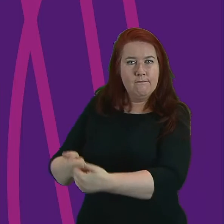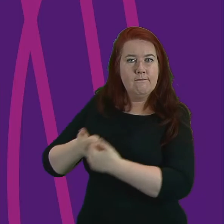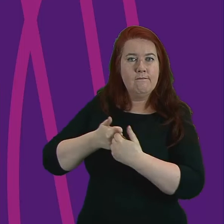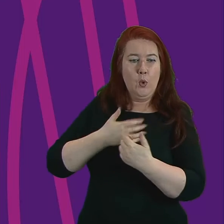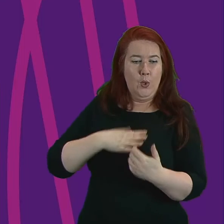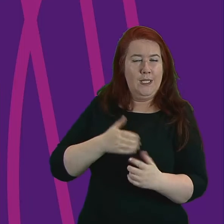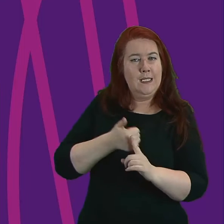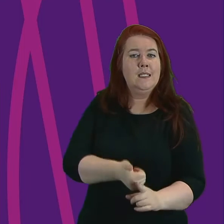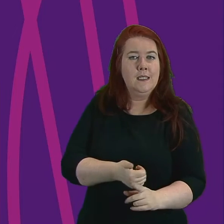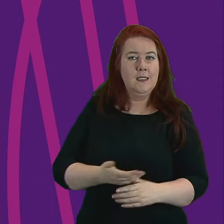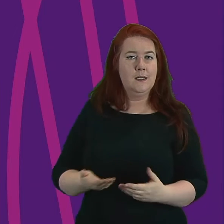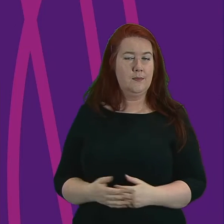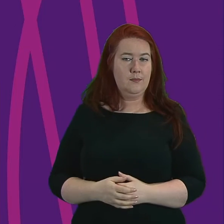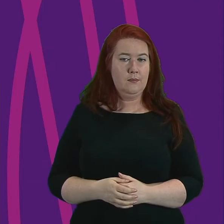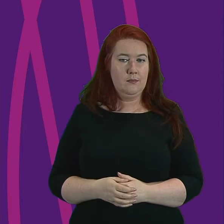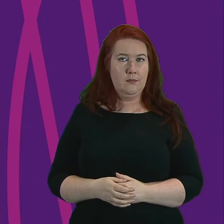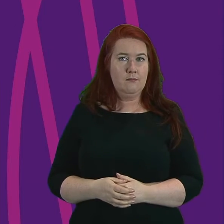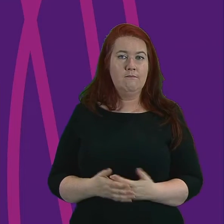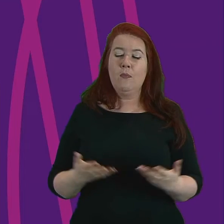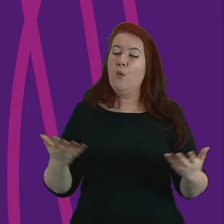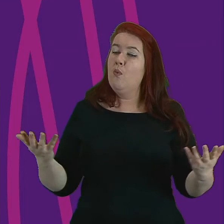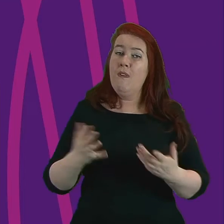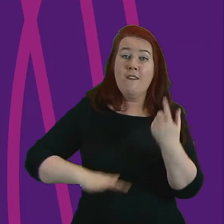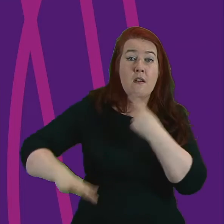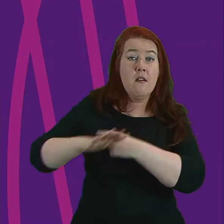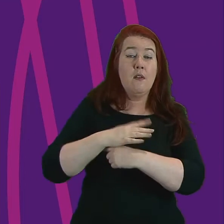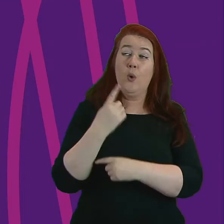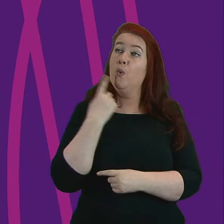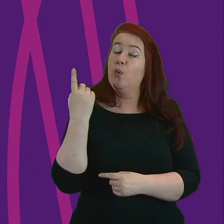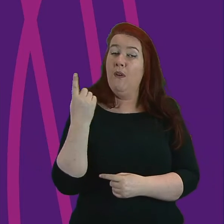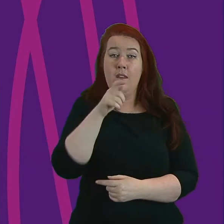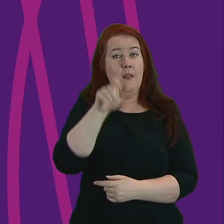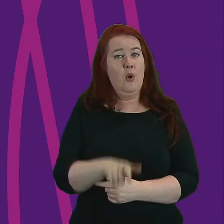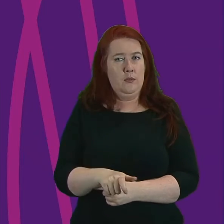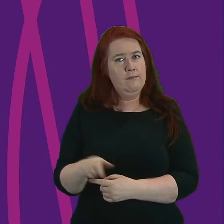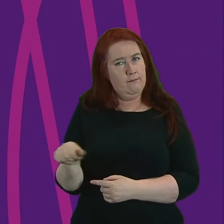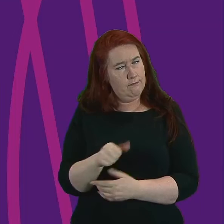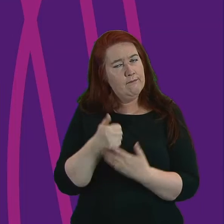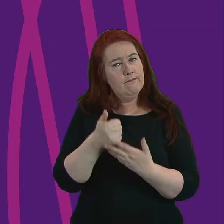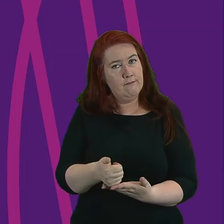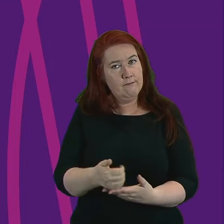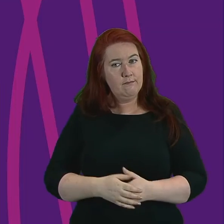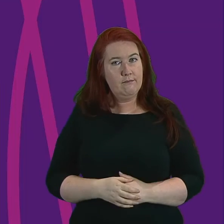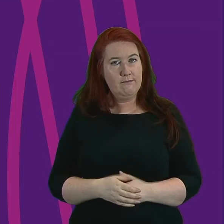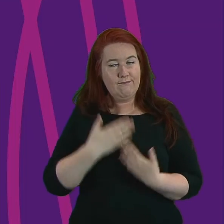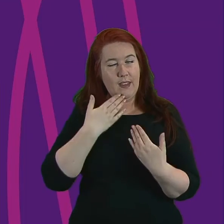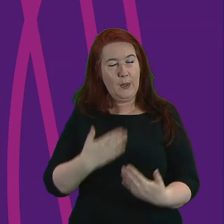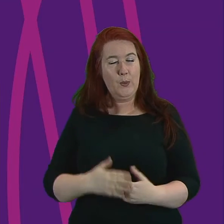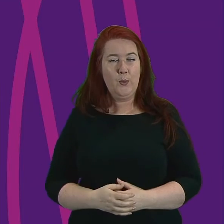today, wherever and whoever they may be. Thank you.